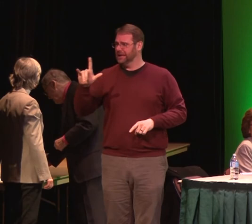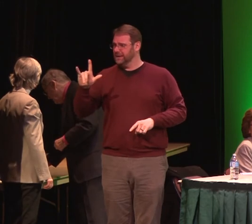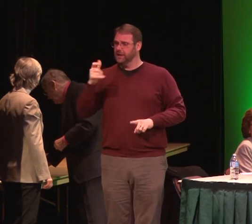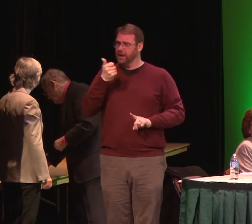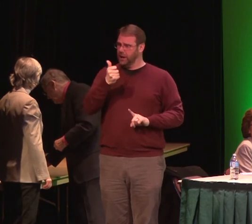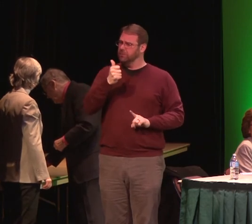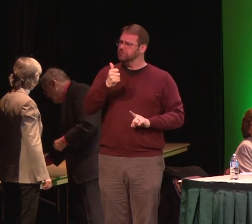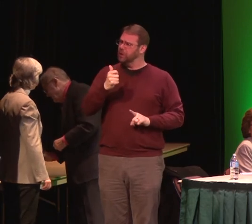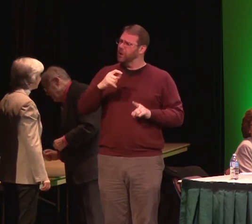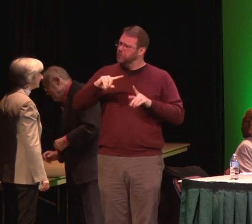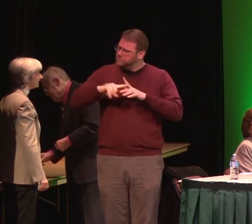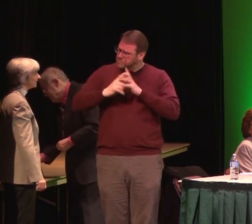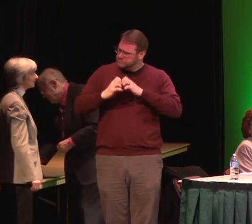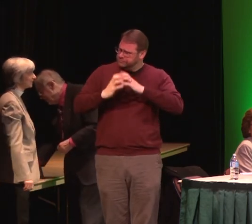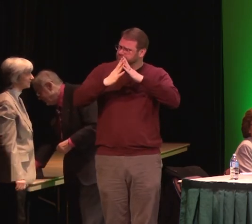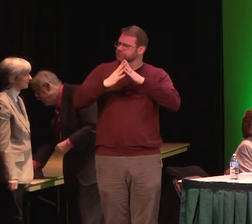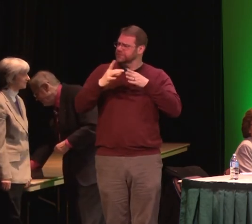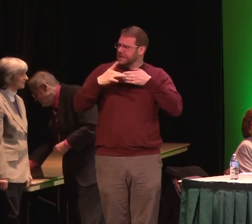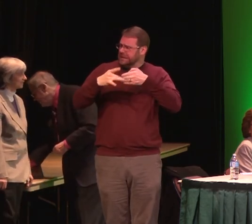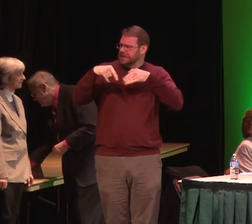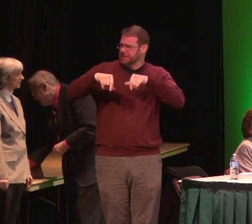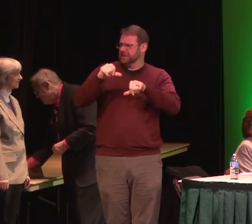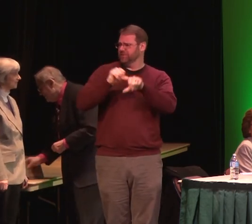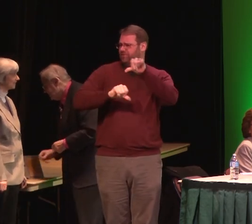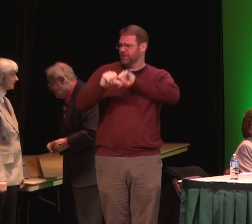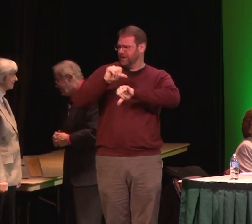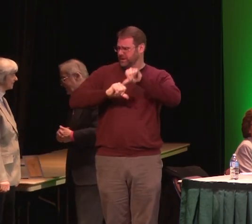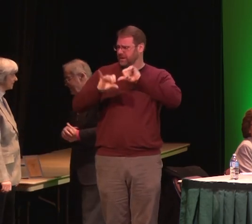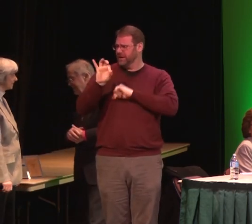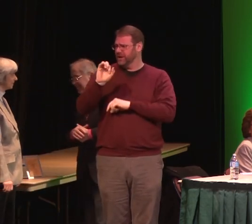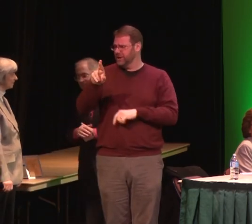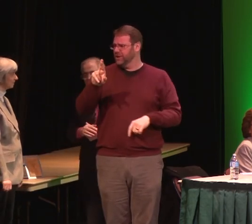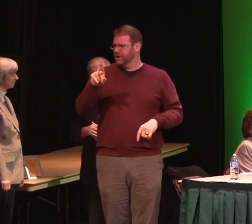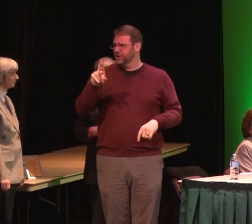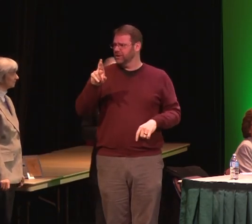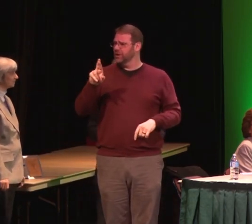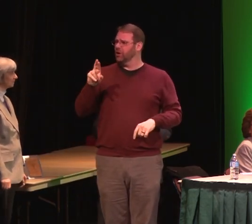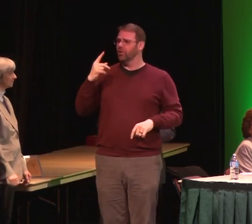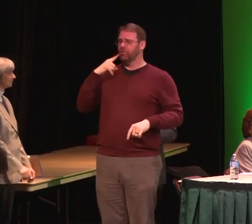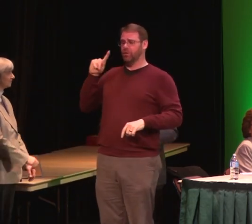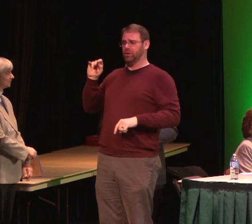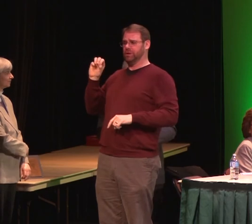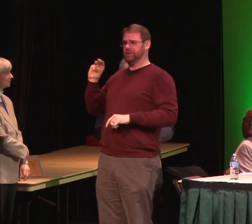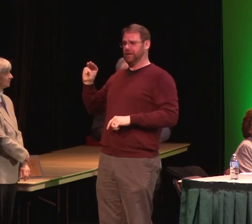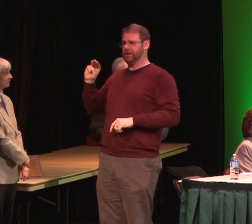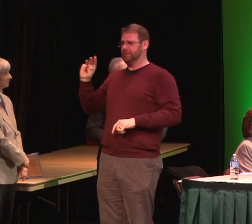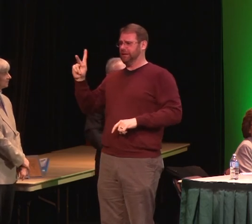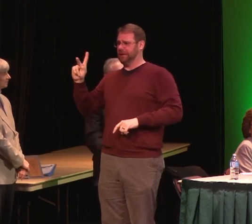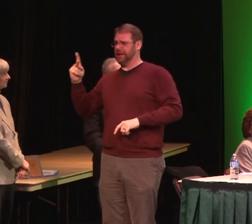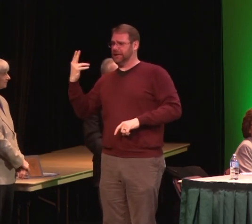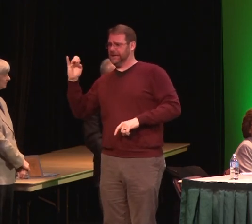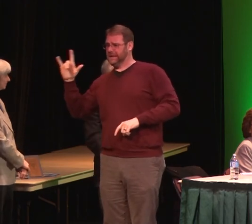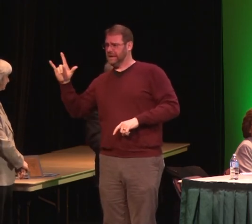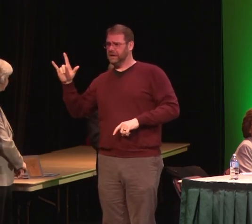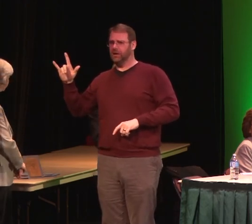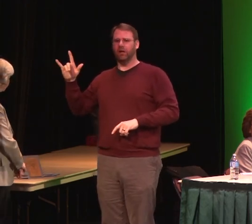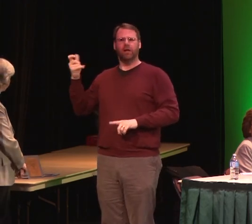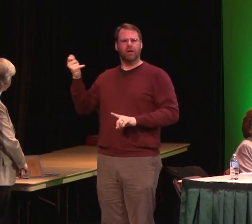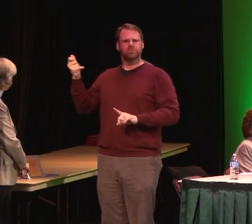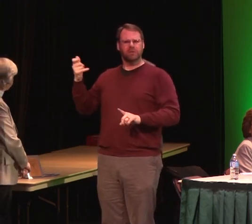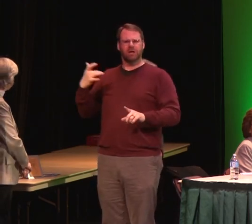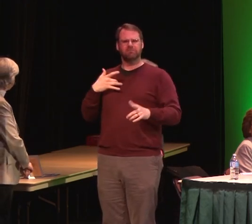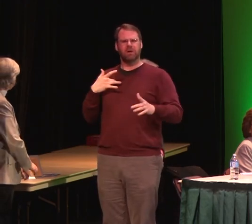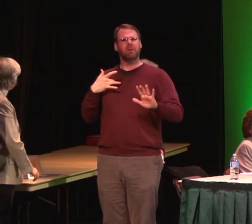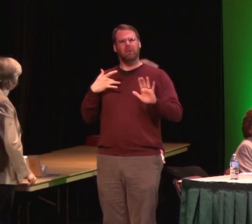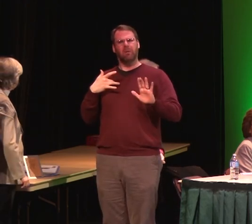the fair, and for him, there was no time that was too great